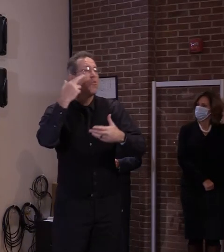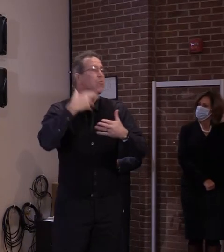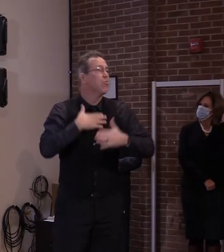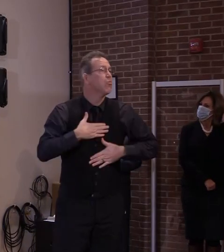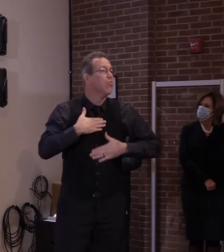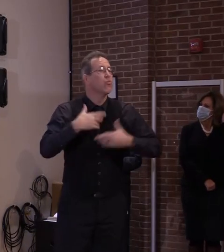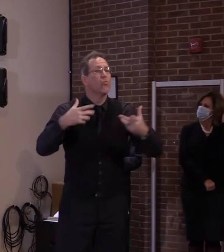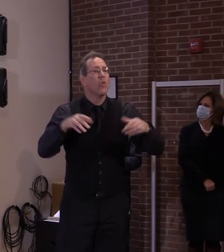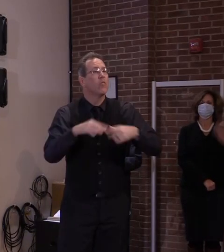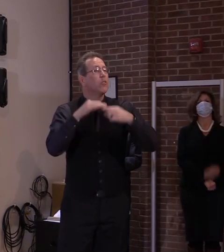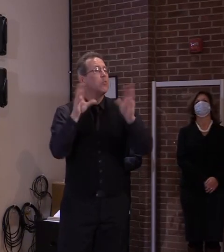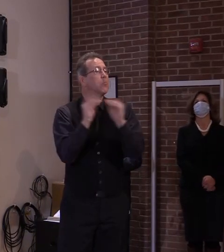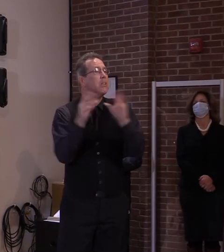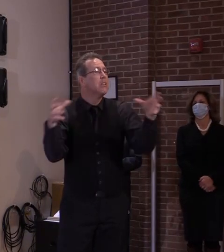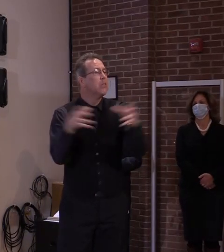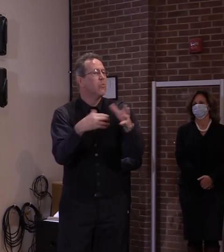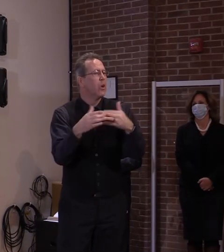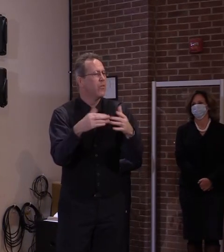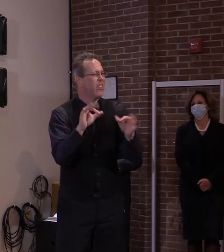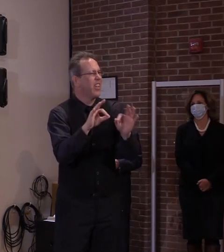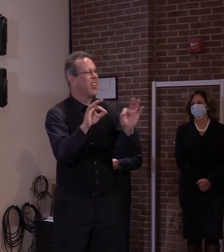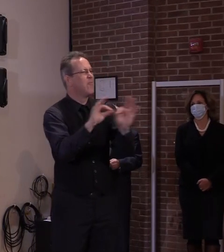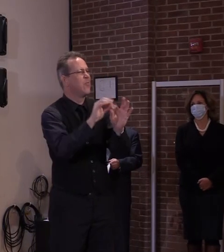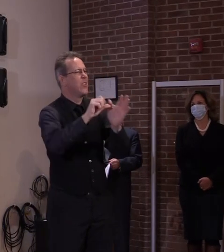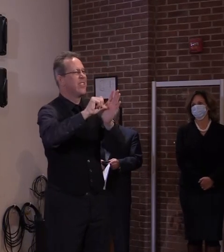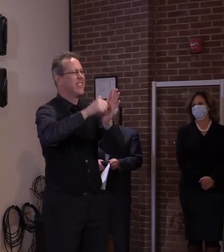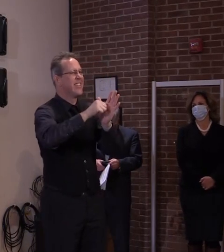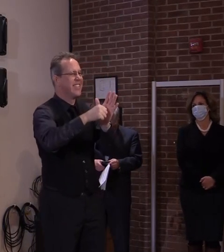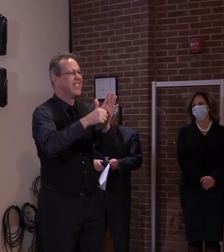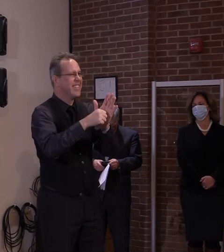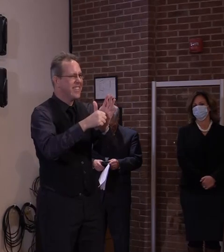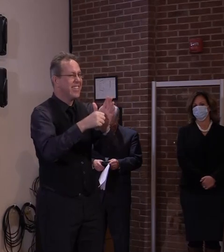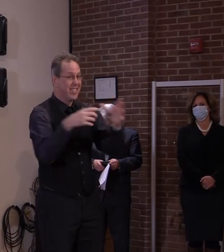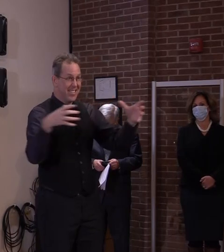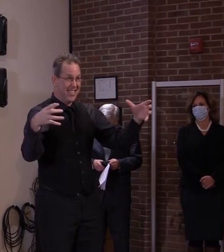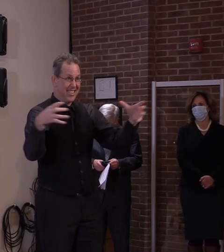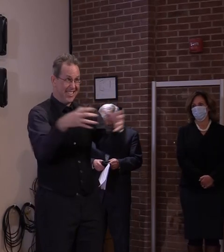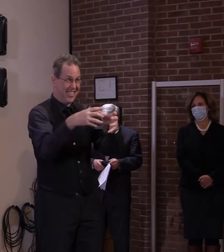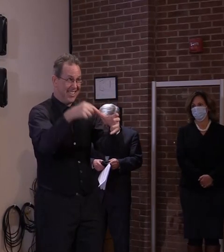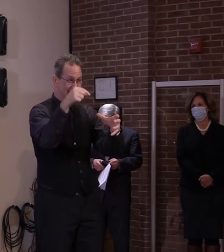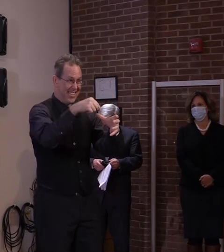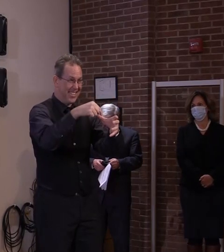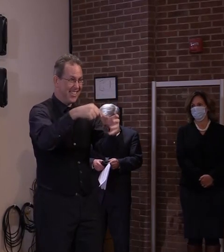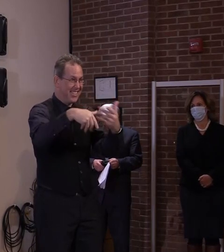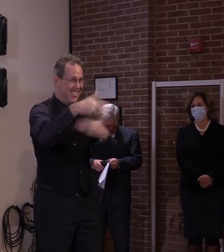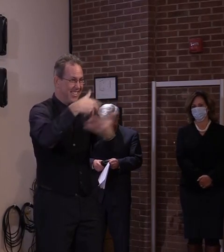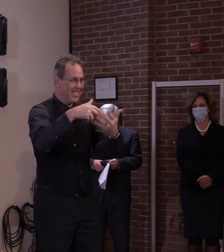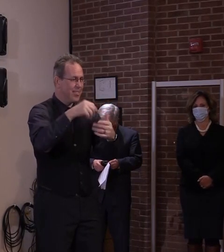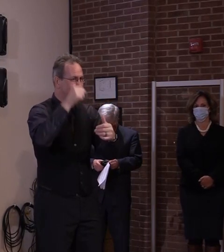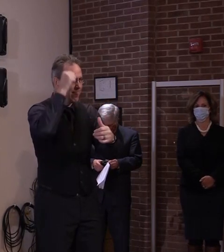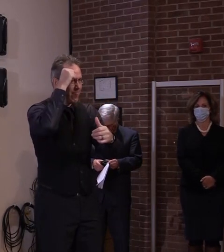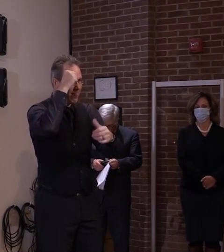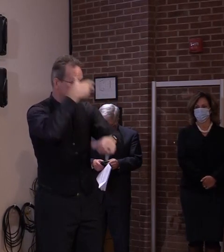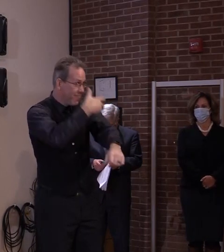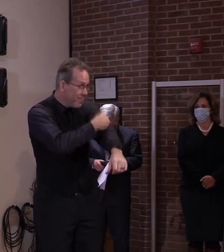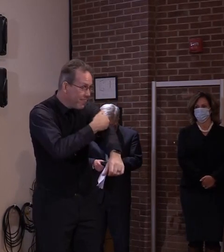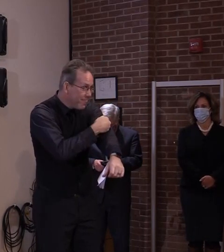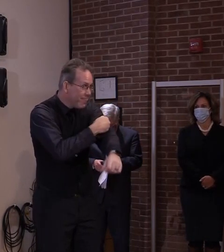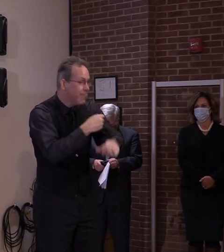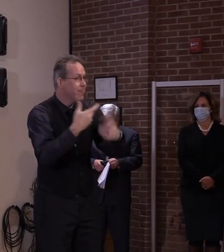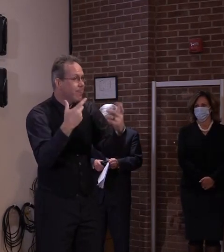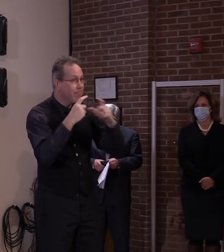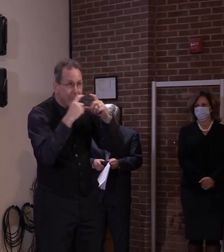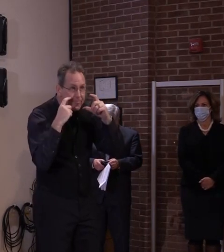places where people are gathering and getting together, and typically because of the